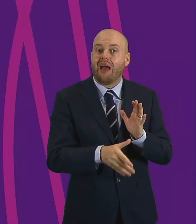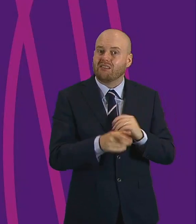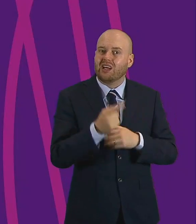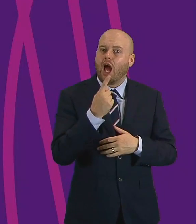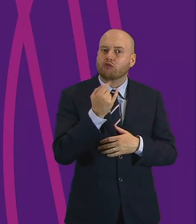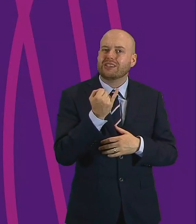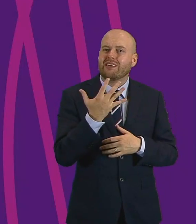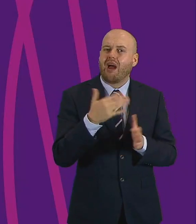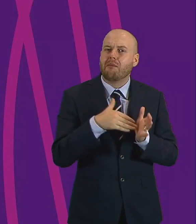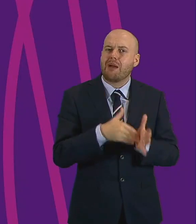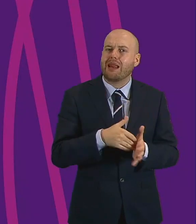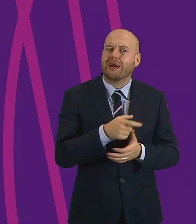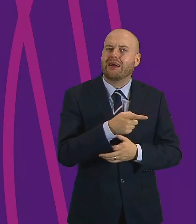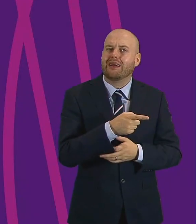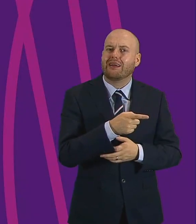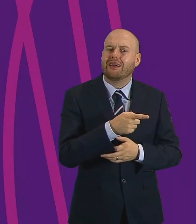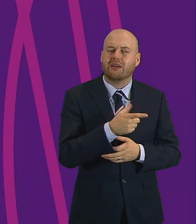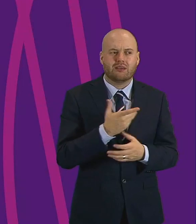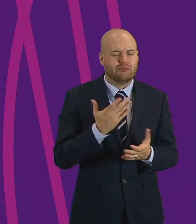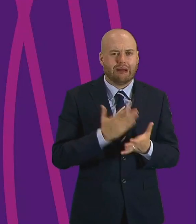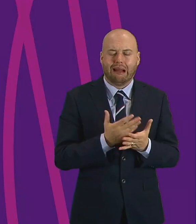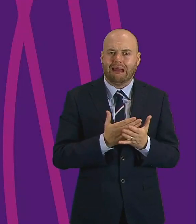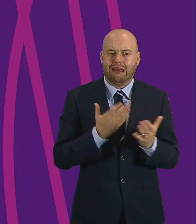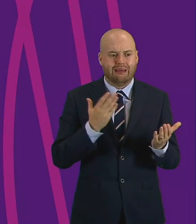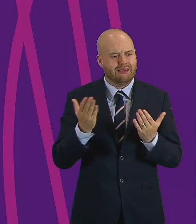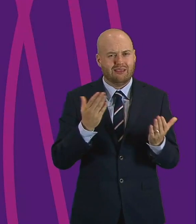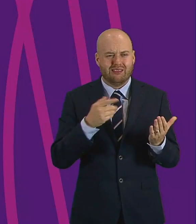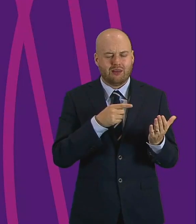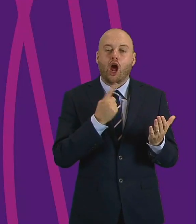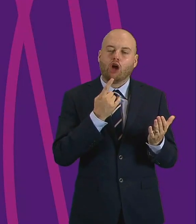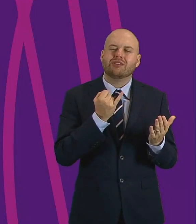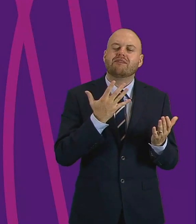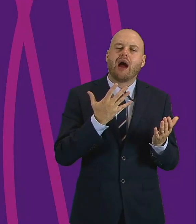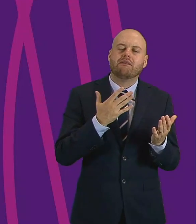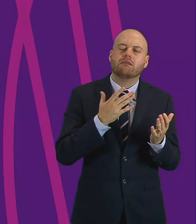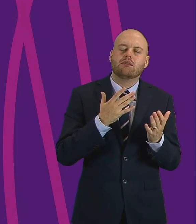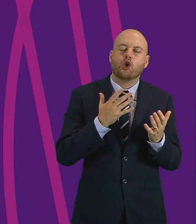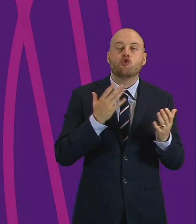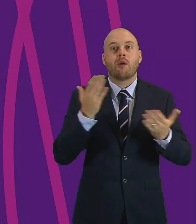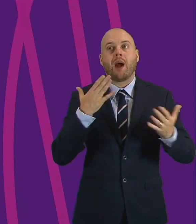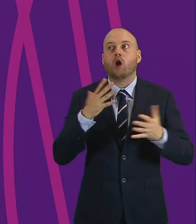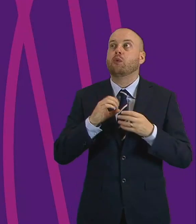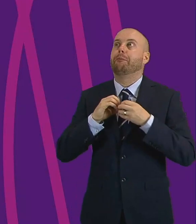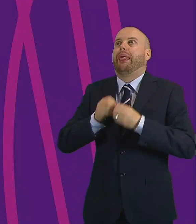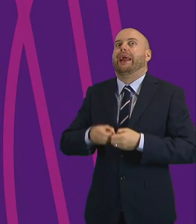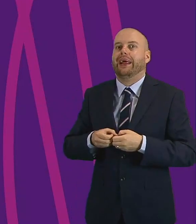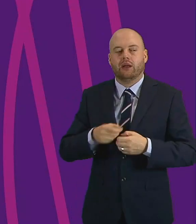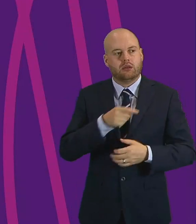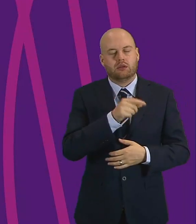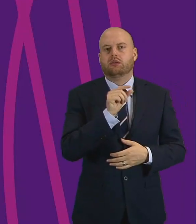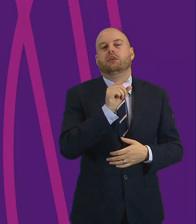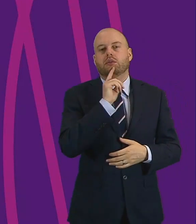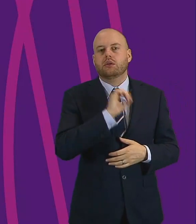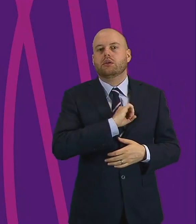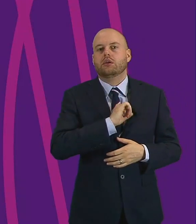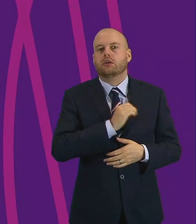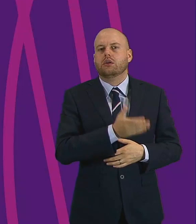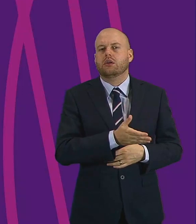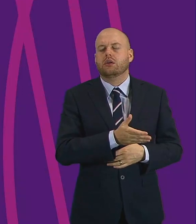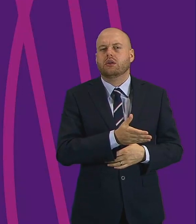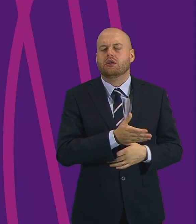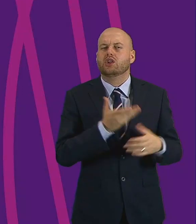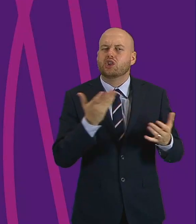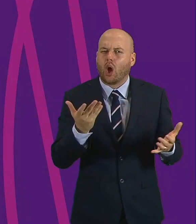million, which in relative terms is a small sum. So having virtually maxed out the credit card with little left in the